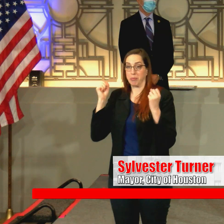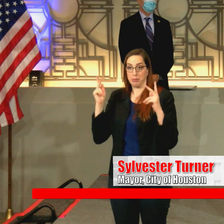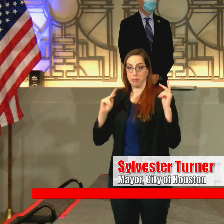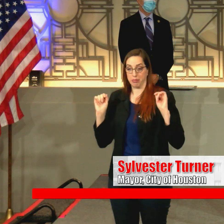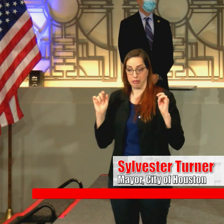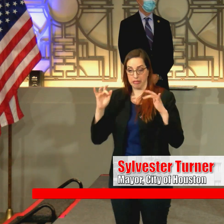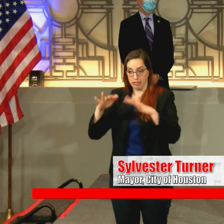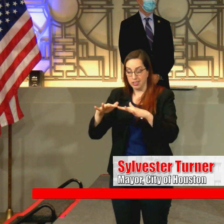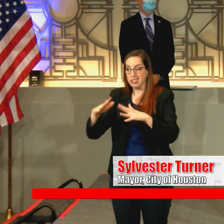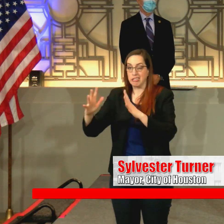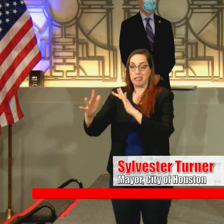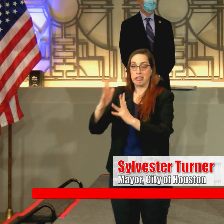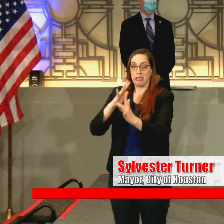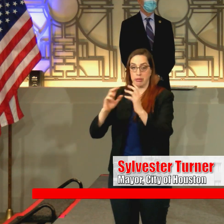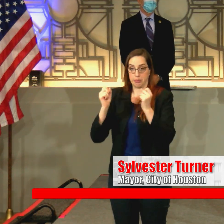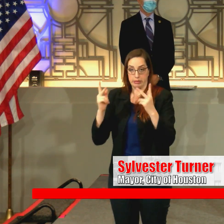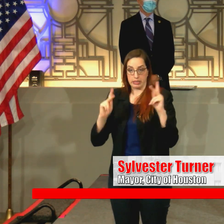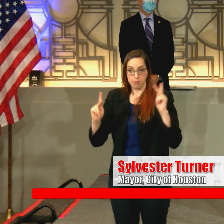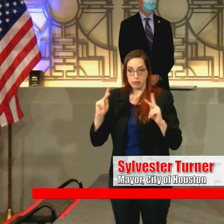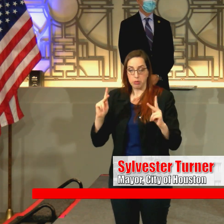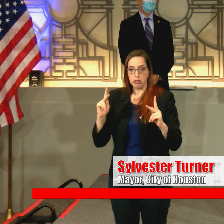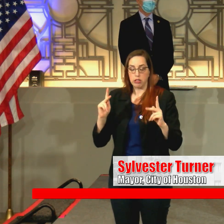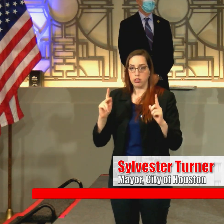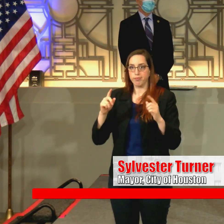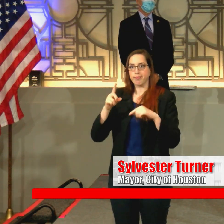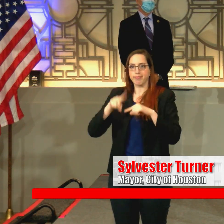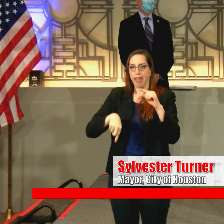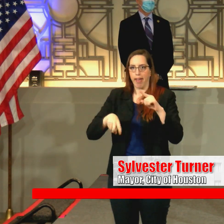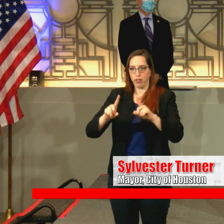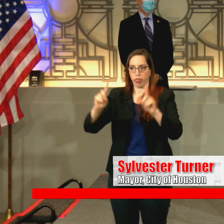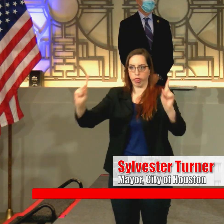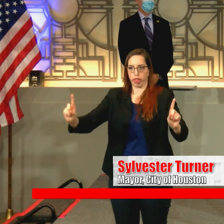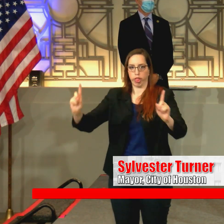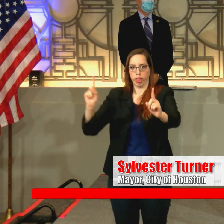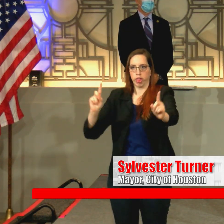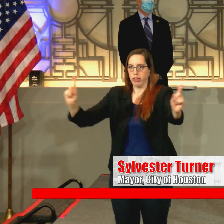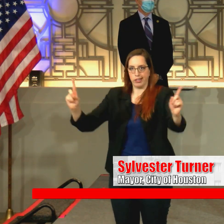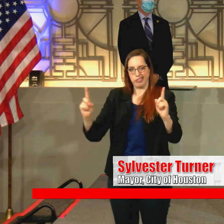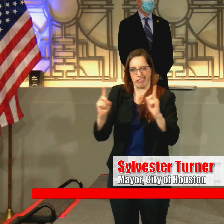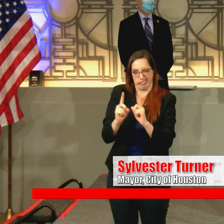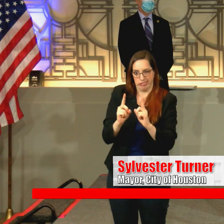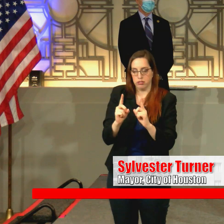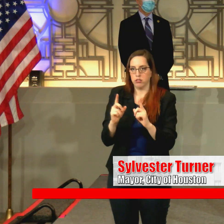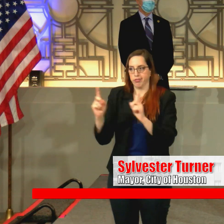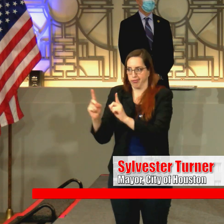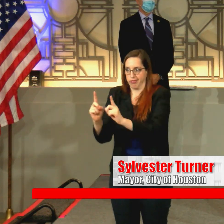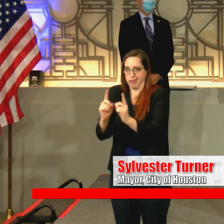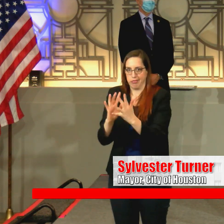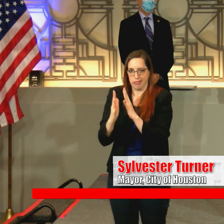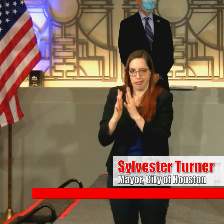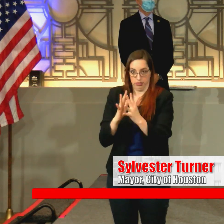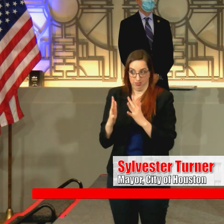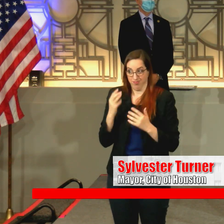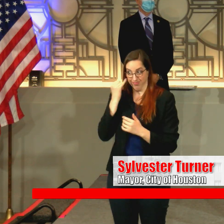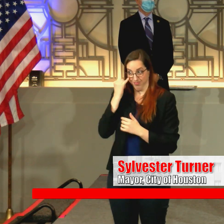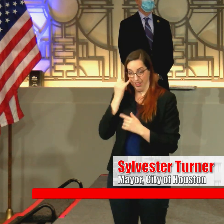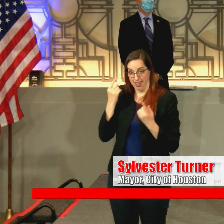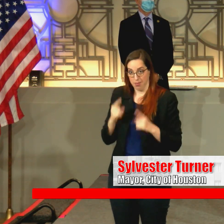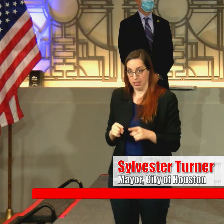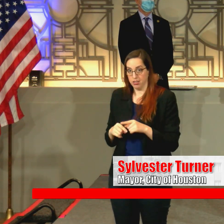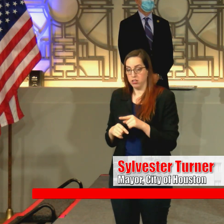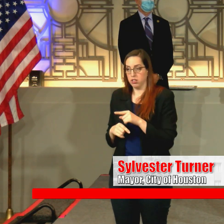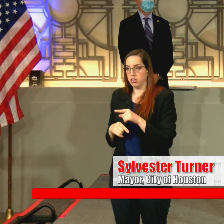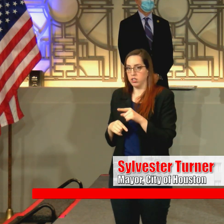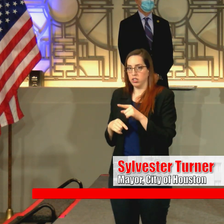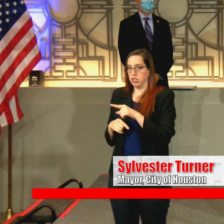one of the parks get crowded, where people are not engaging in social distancing, they do not have